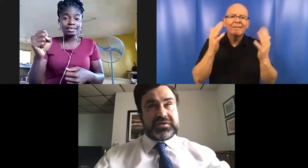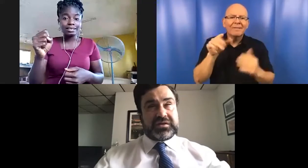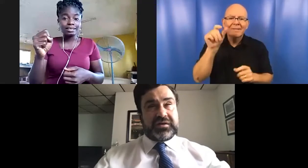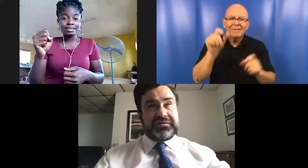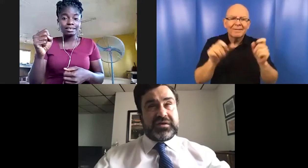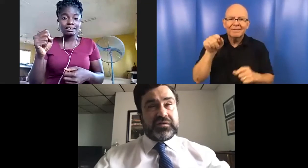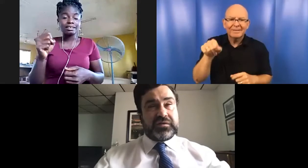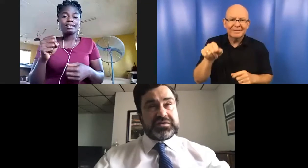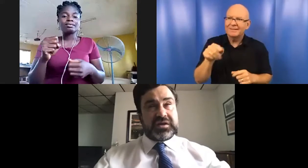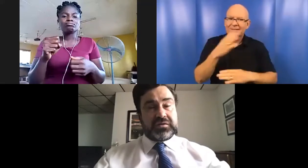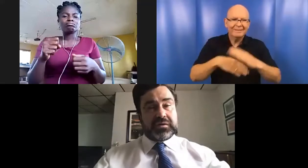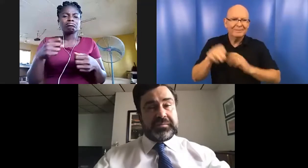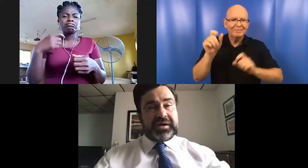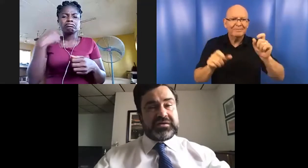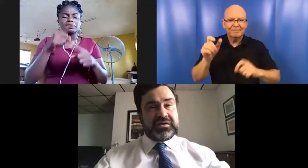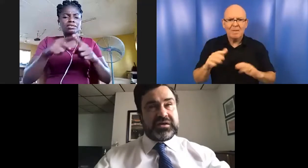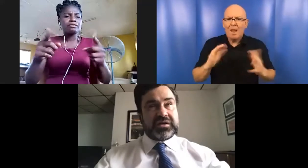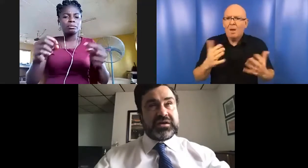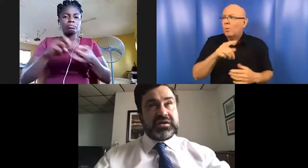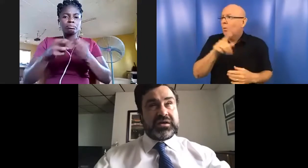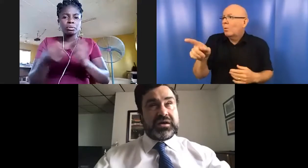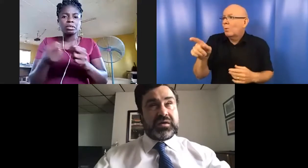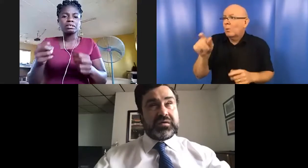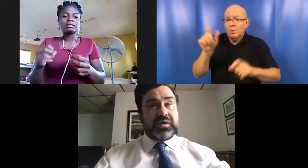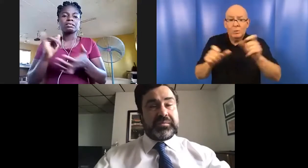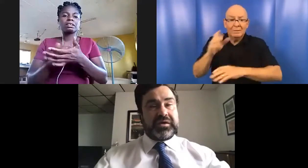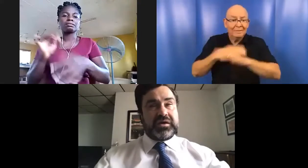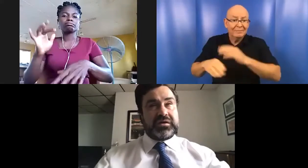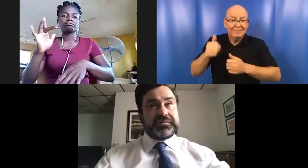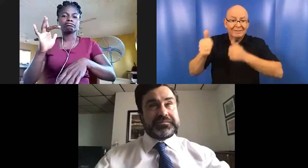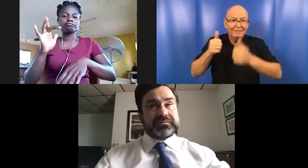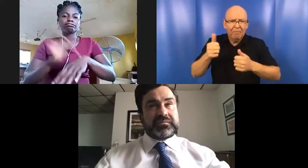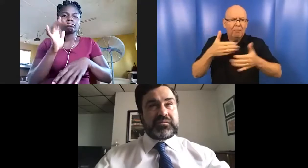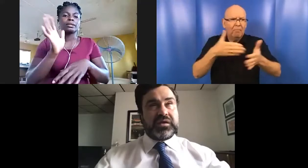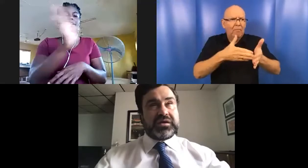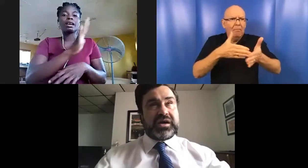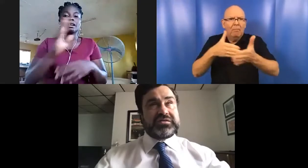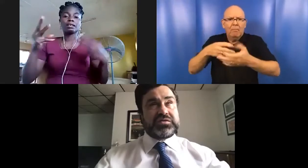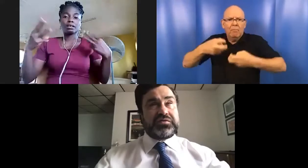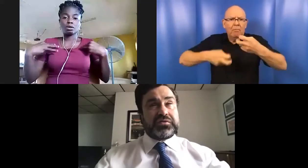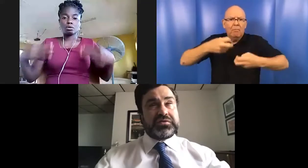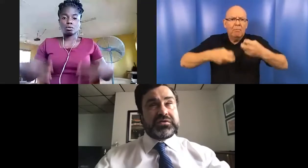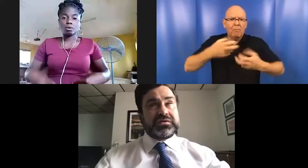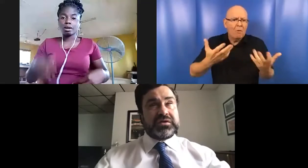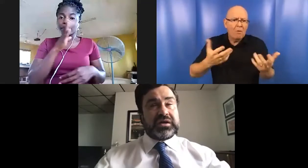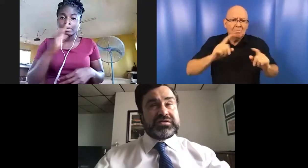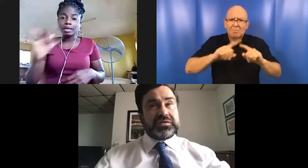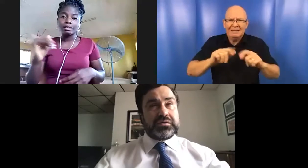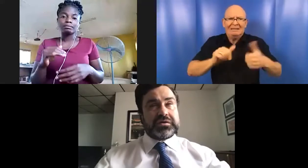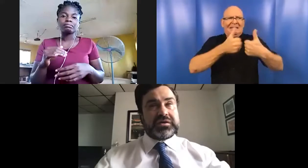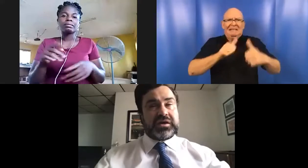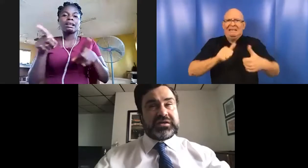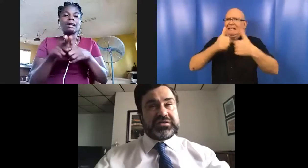problems that have influenced and or impacted their well-being, their access to food, access